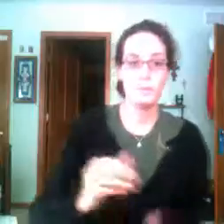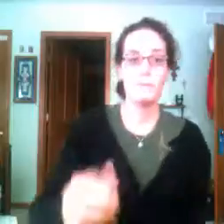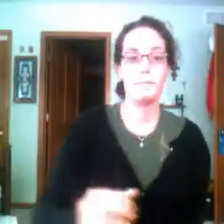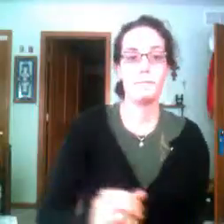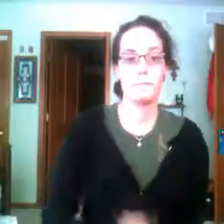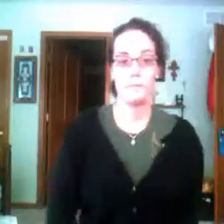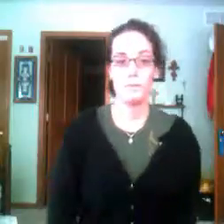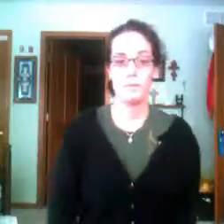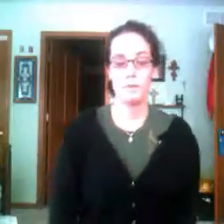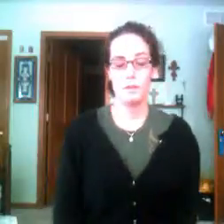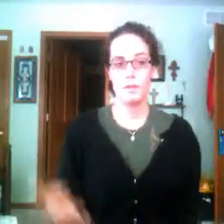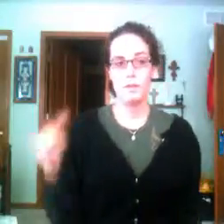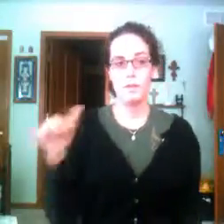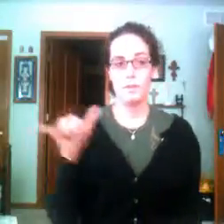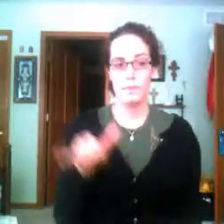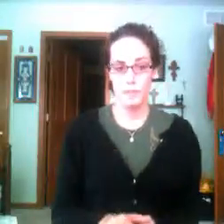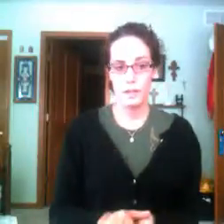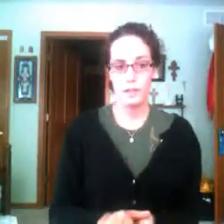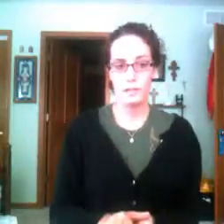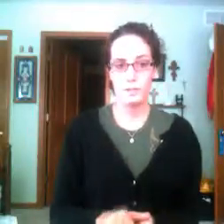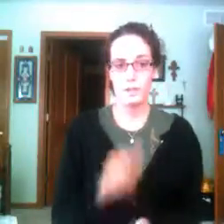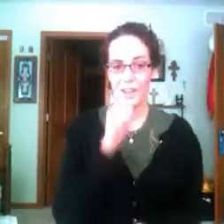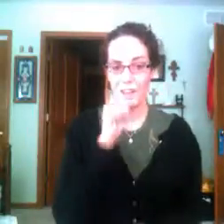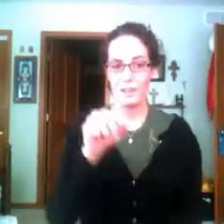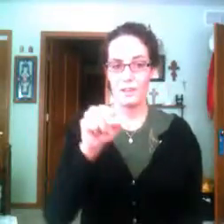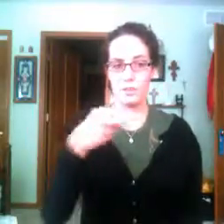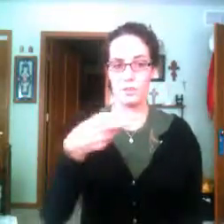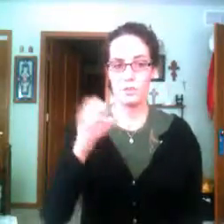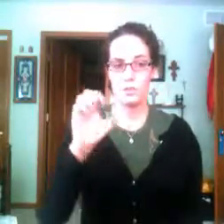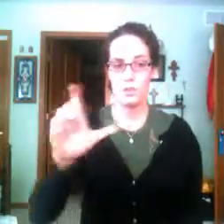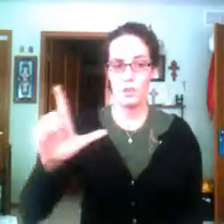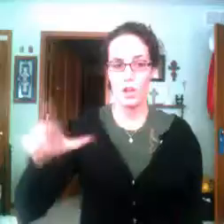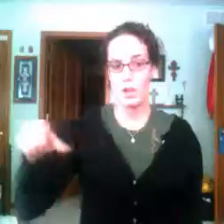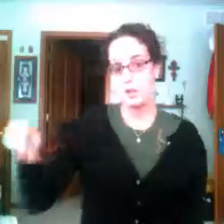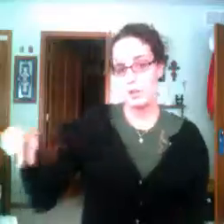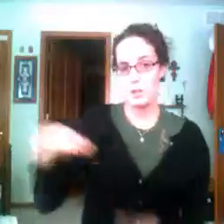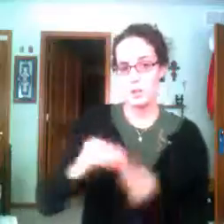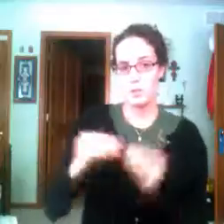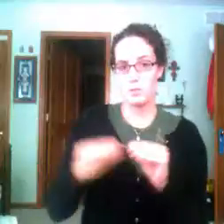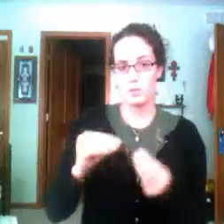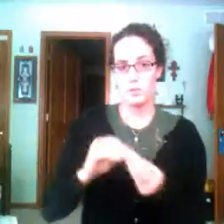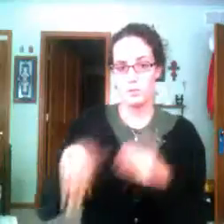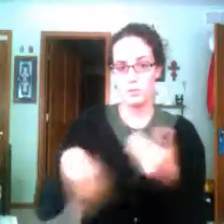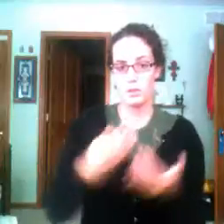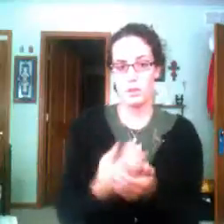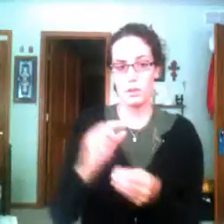And that, in a nutshell, is what the rational numbers are all about. Here's some examples of these.